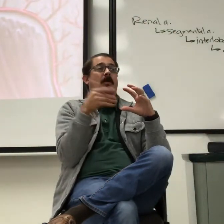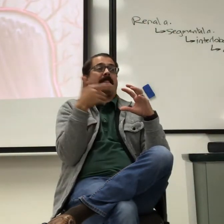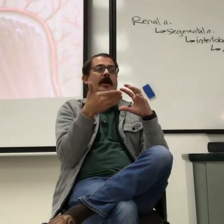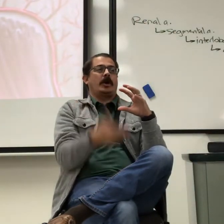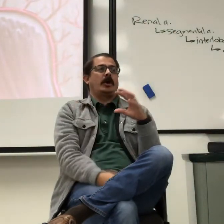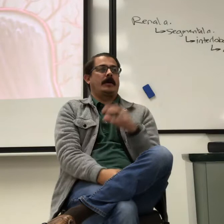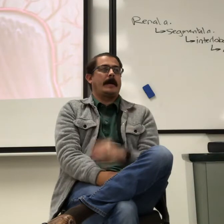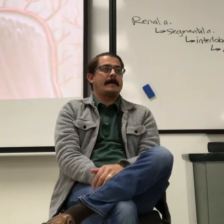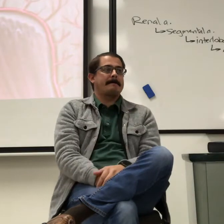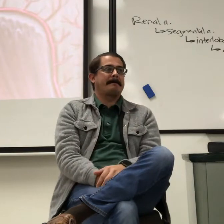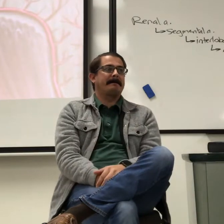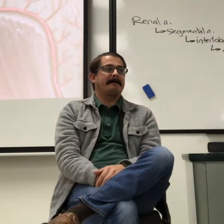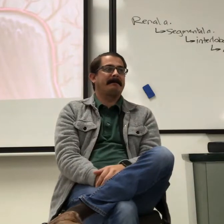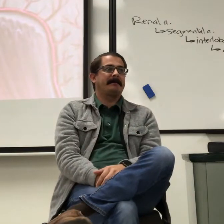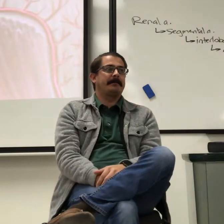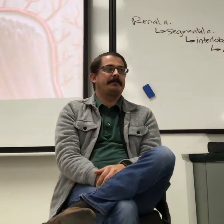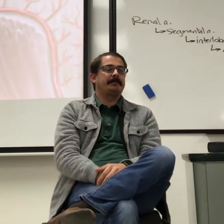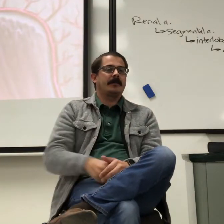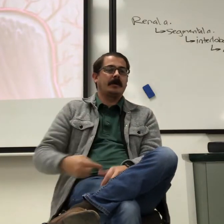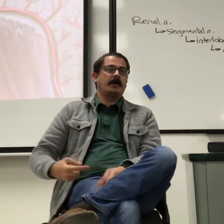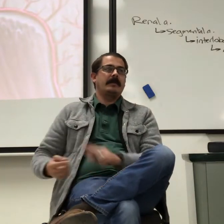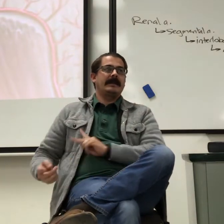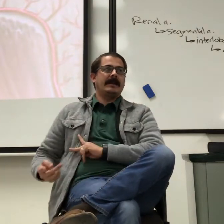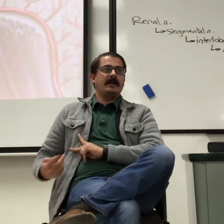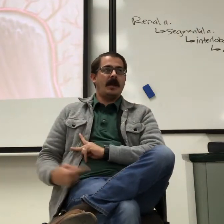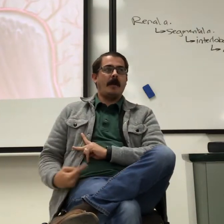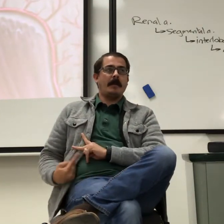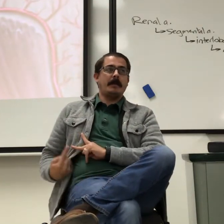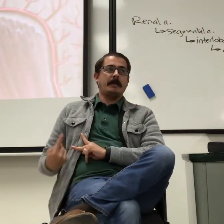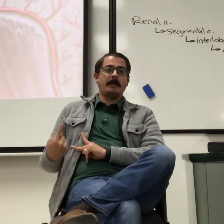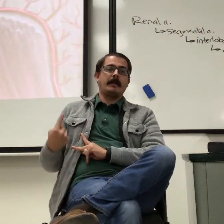So next branch coming off, afferent